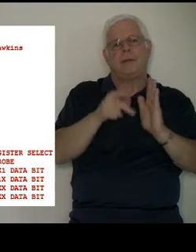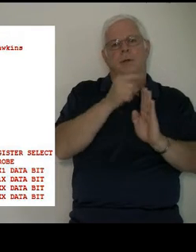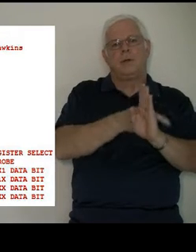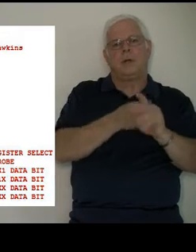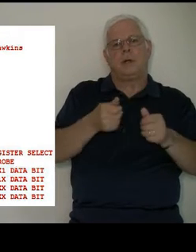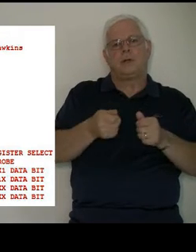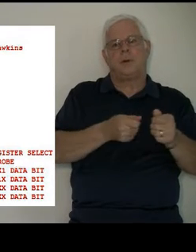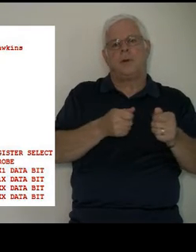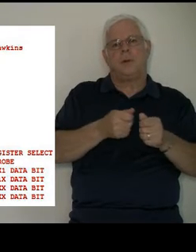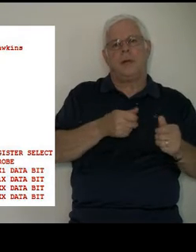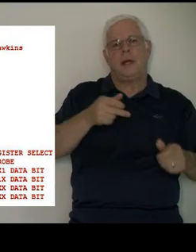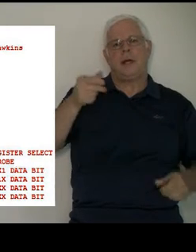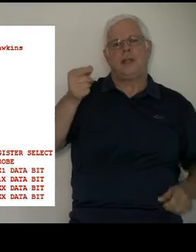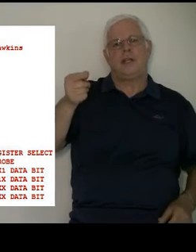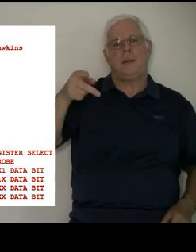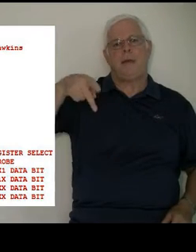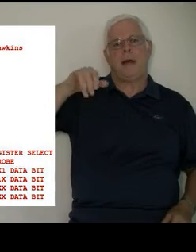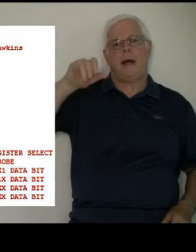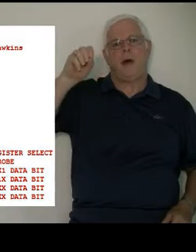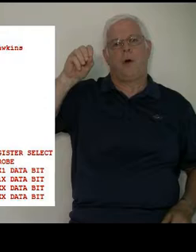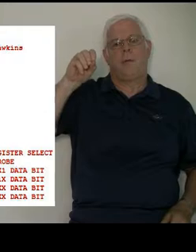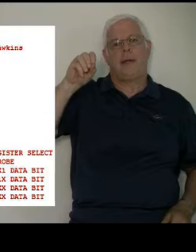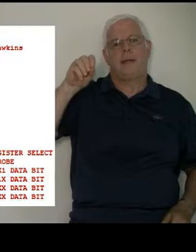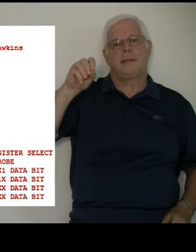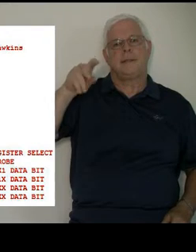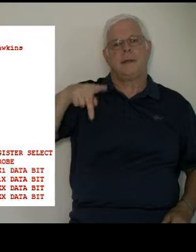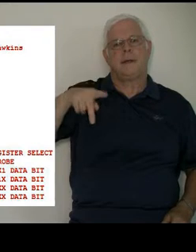to control the GPIO pins.